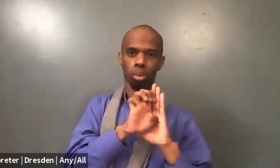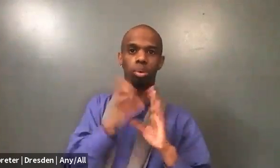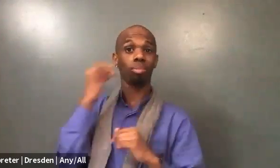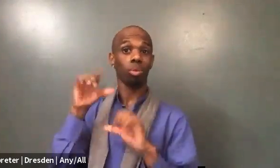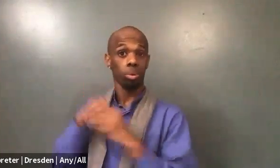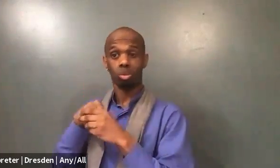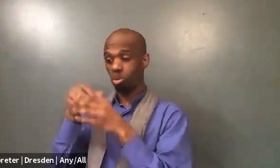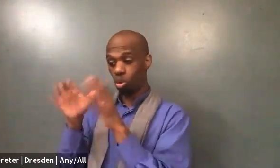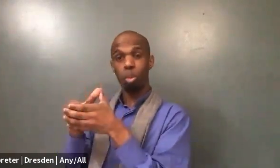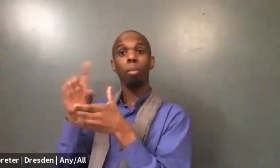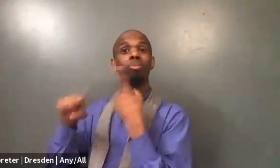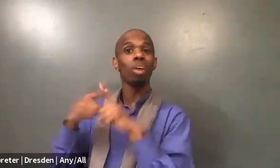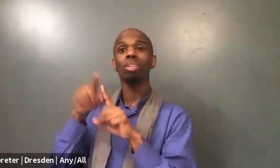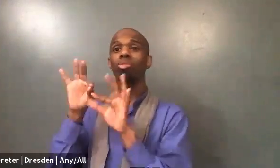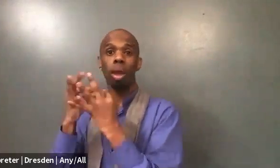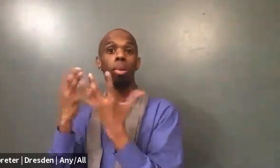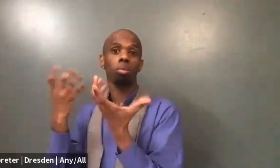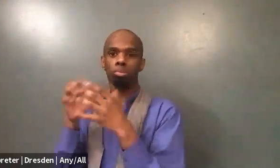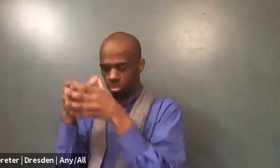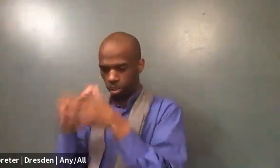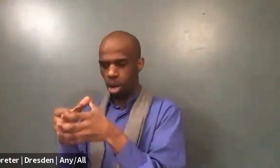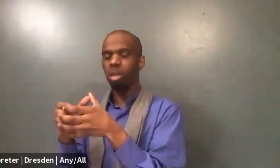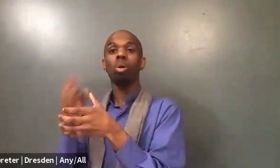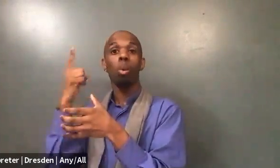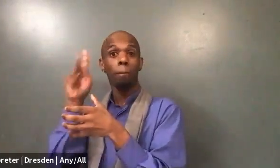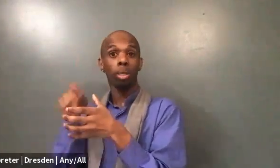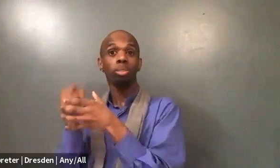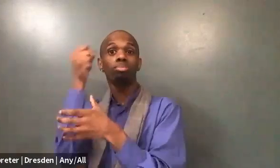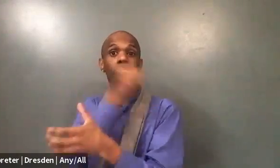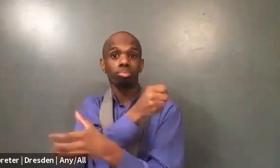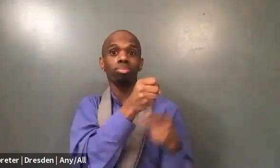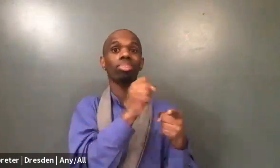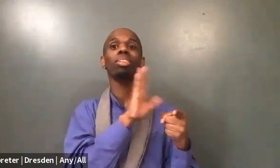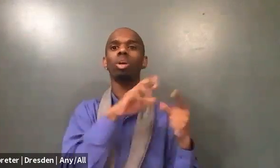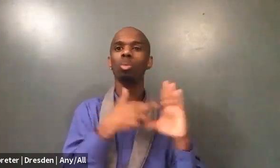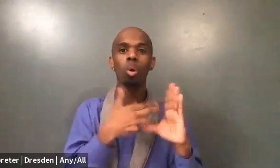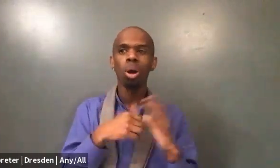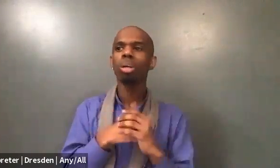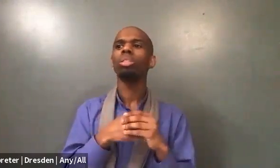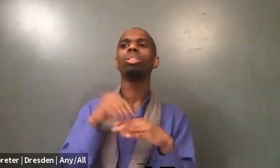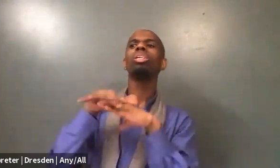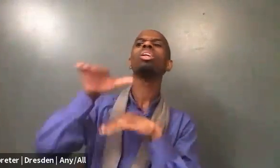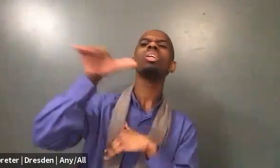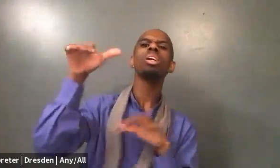de-escalating with, maybe distracting or something like that. And then someone's, pushing away or,